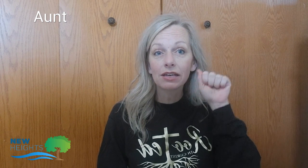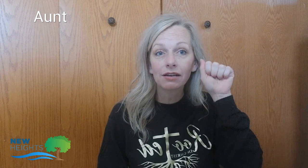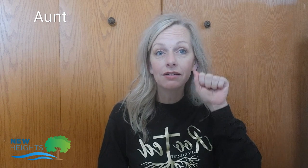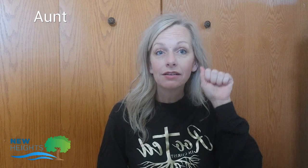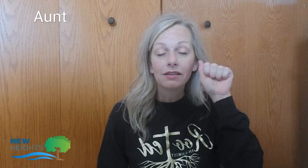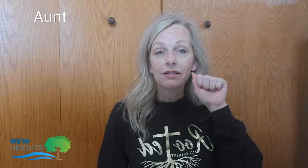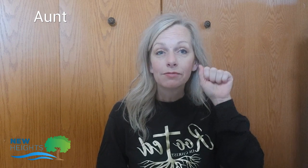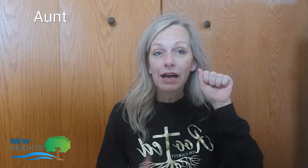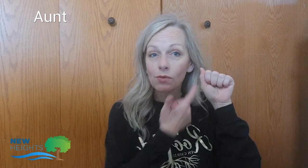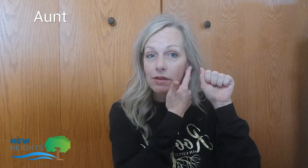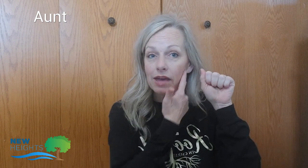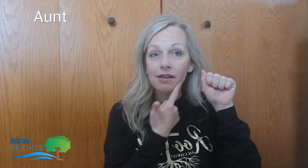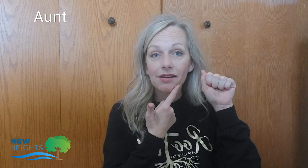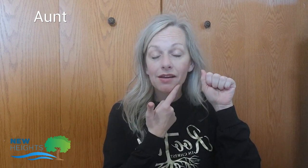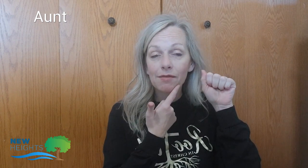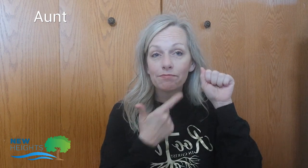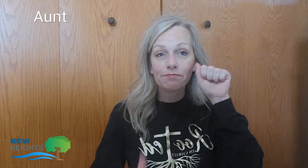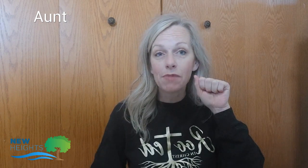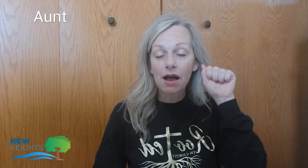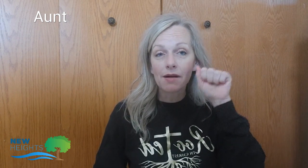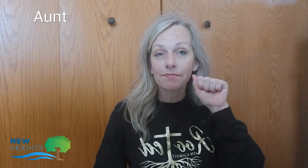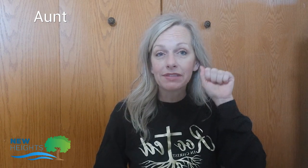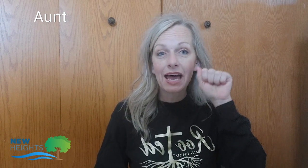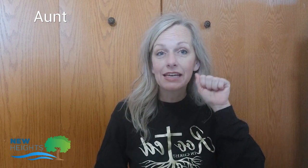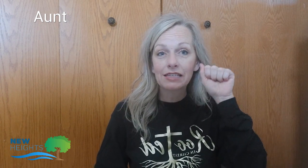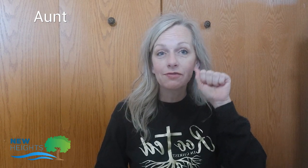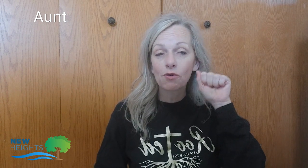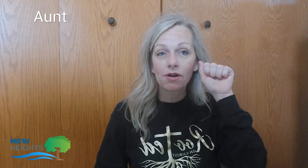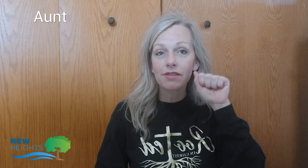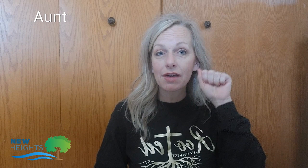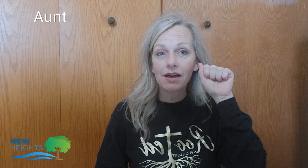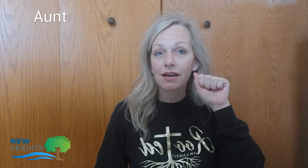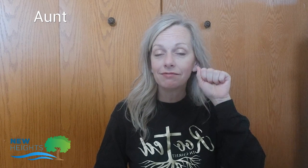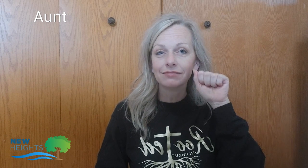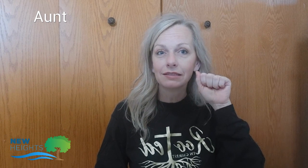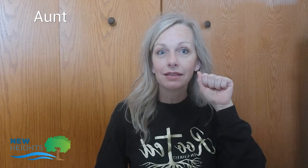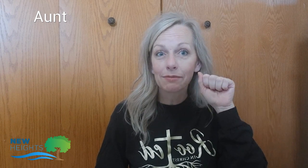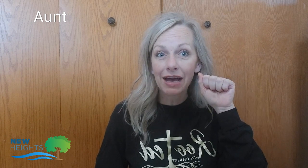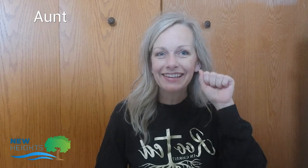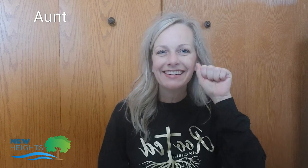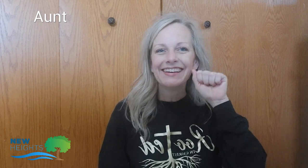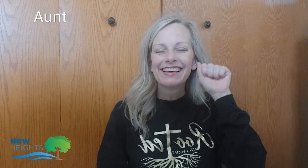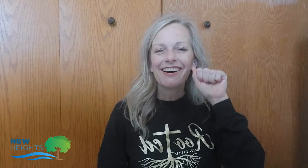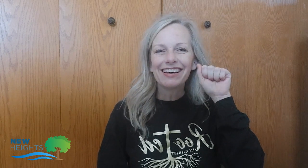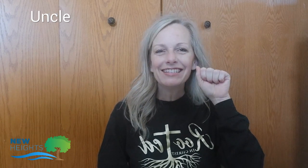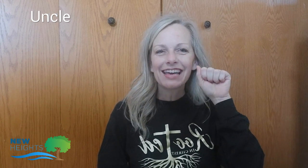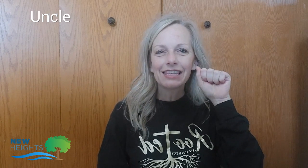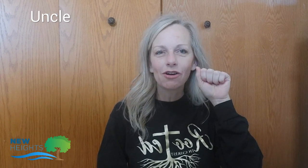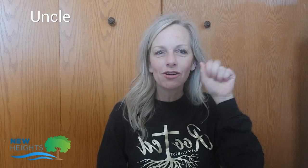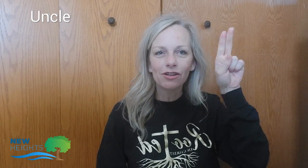here by where that tie is for the bonnet. Aunt, and then uncle is